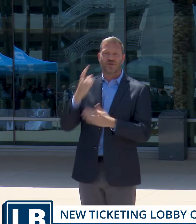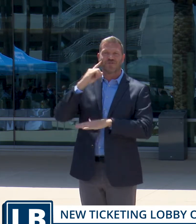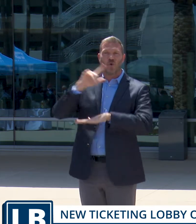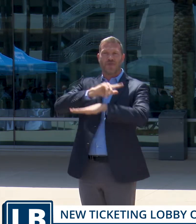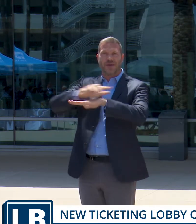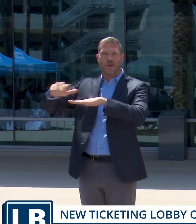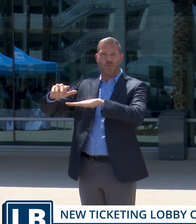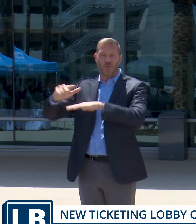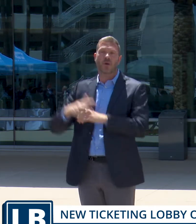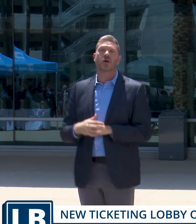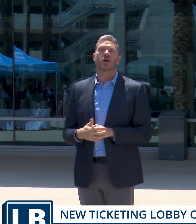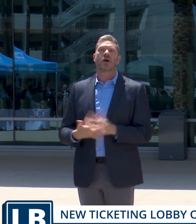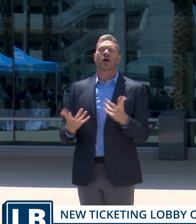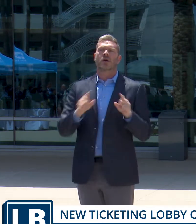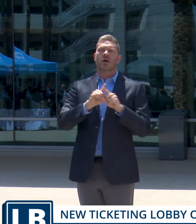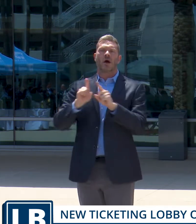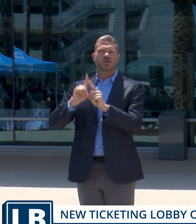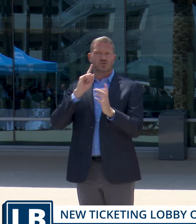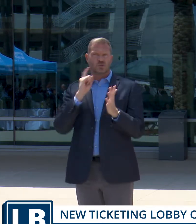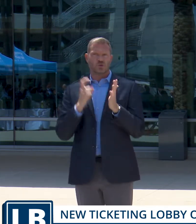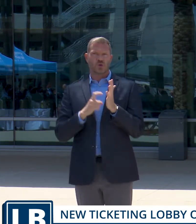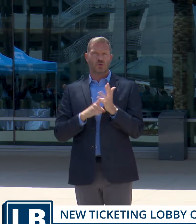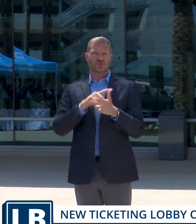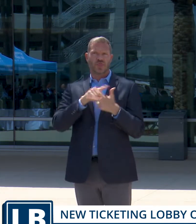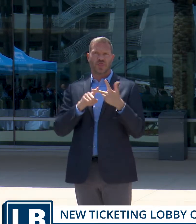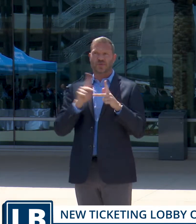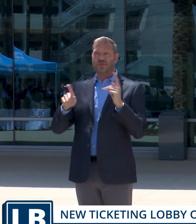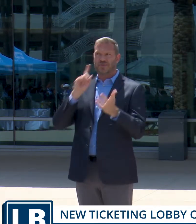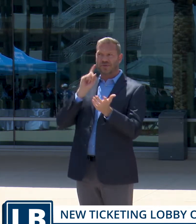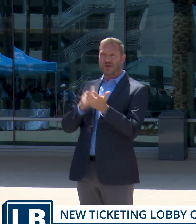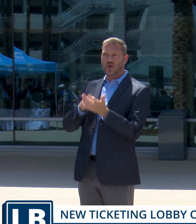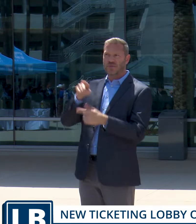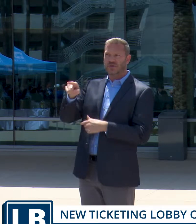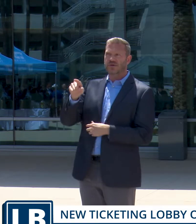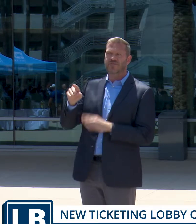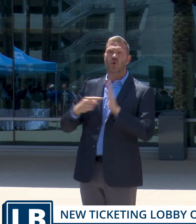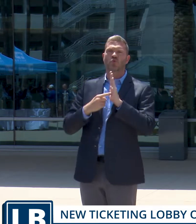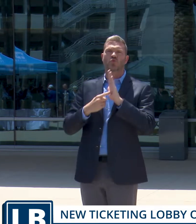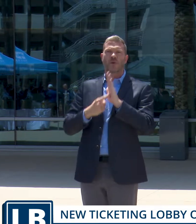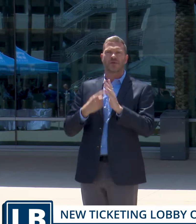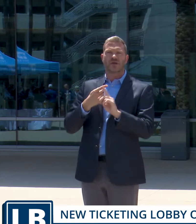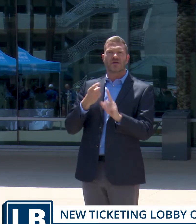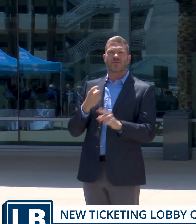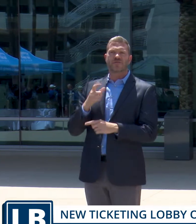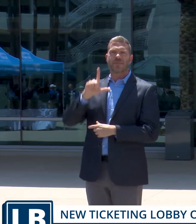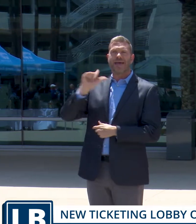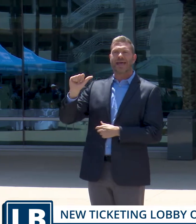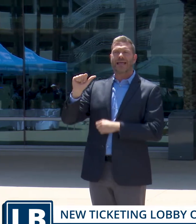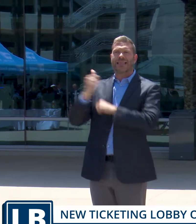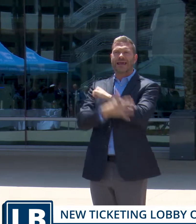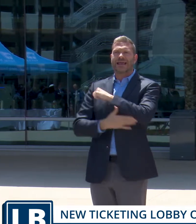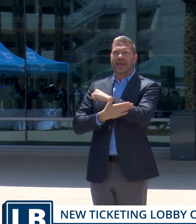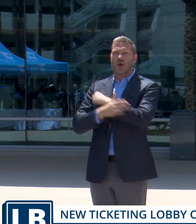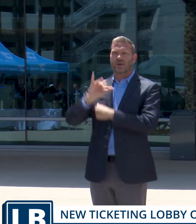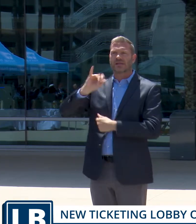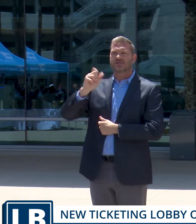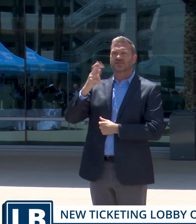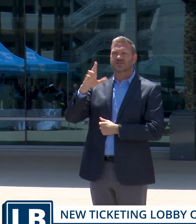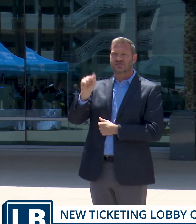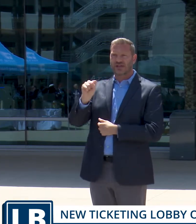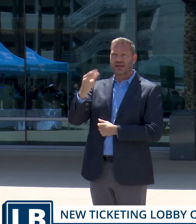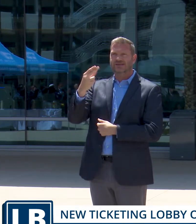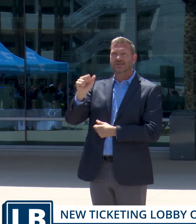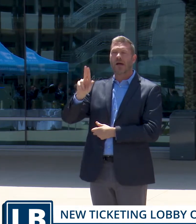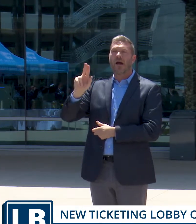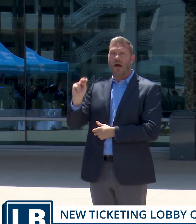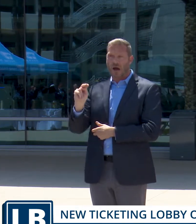want to also note three folks that I see out in the audience. I know we have representatives from LA County Supervisor Janice Hahn, from